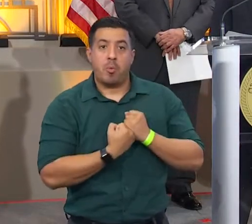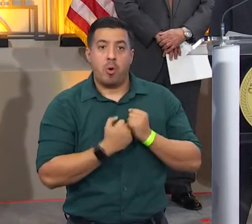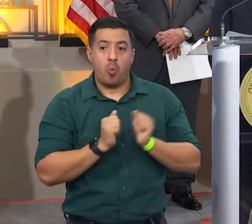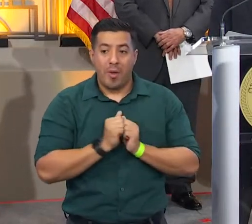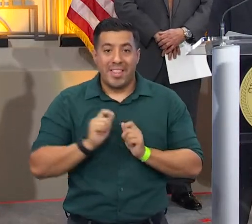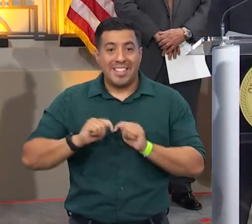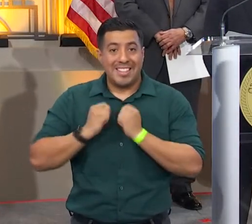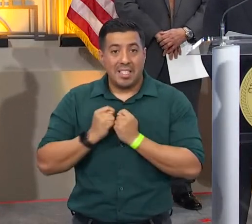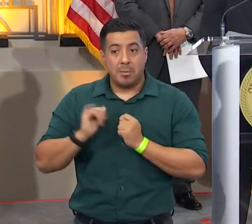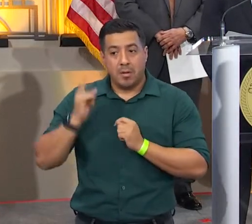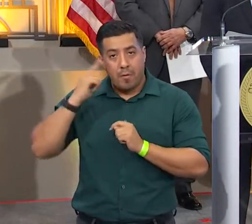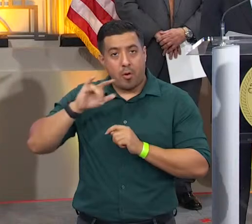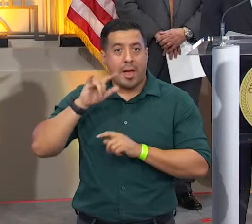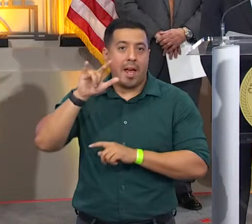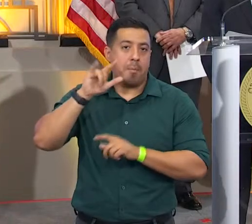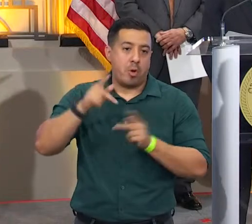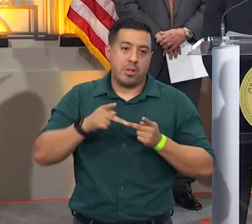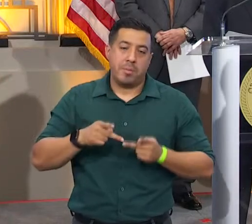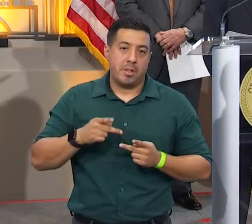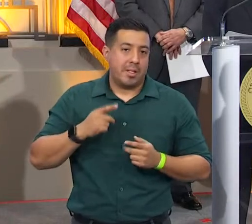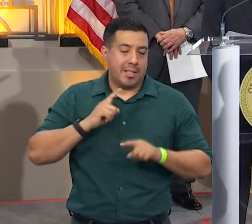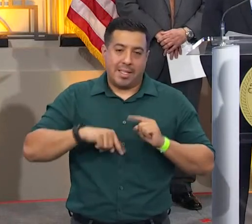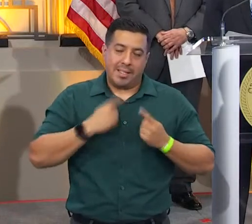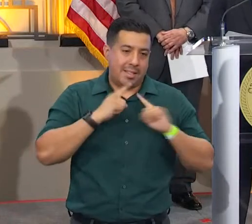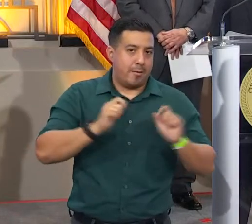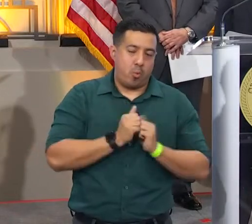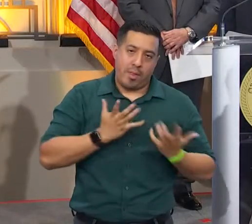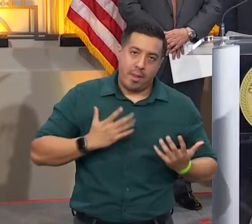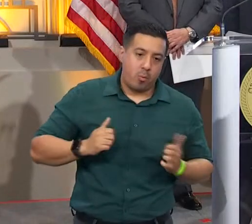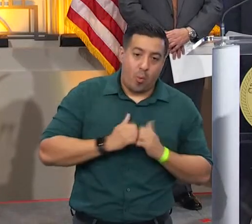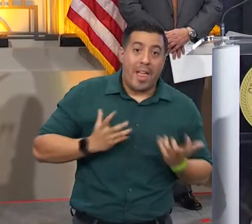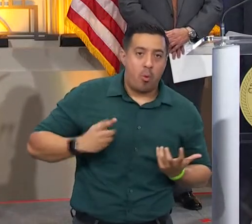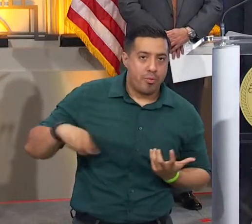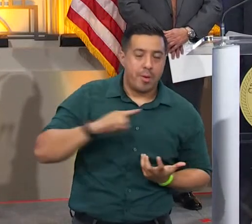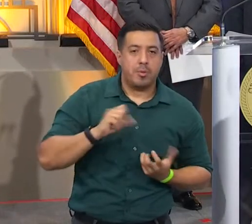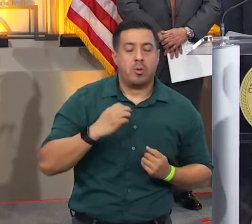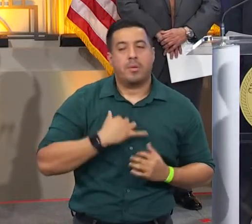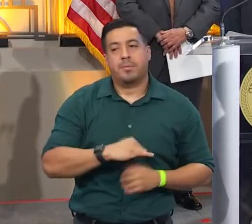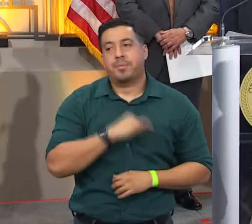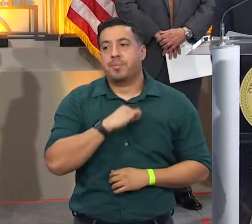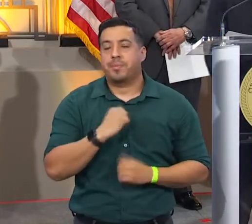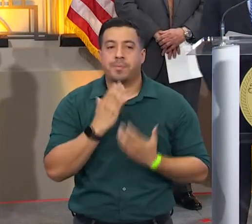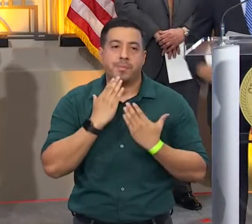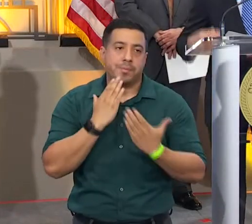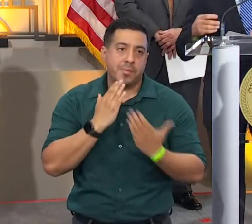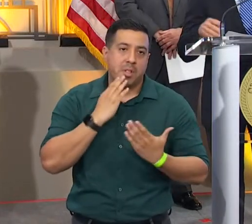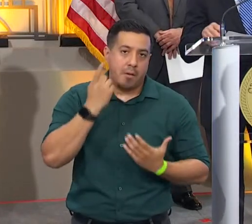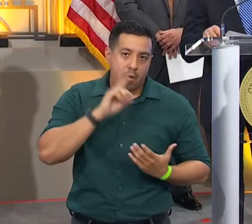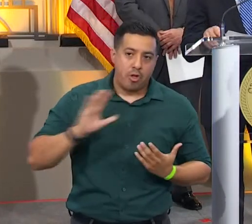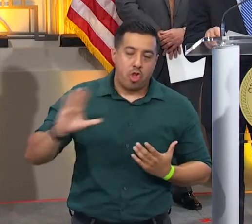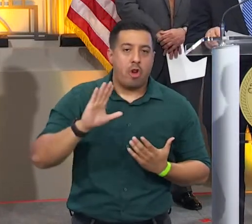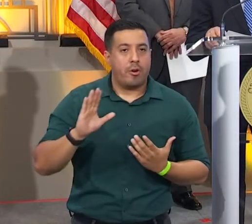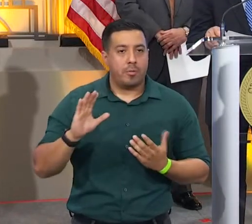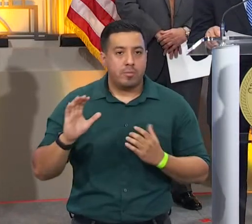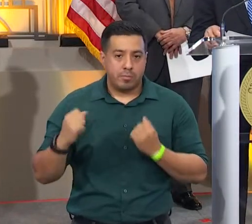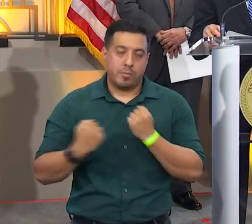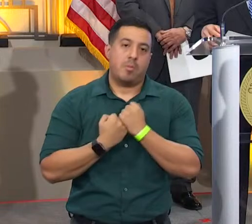the team at the Houston Airport System, we simply could not have made this happen. And I am so proud and so thankful for their